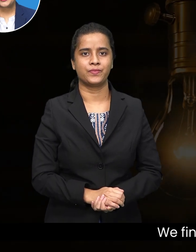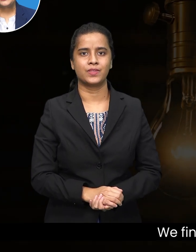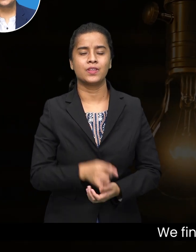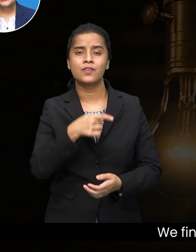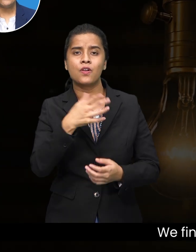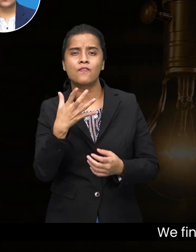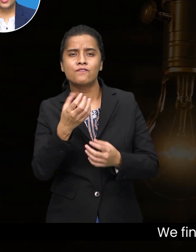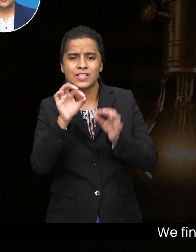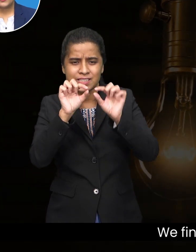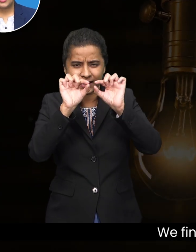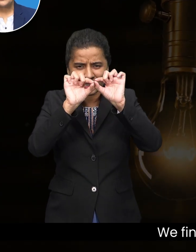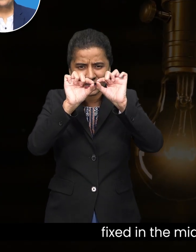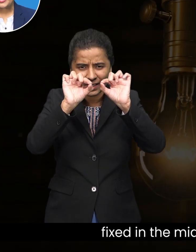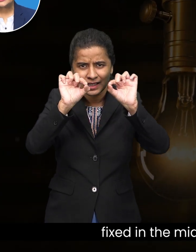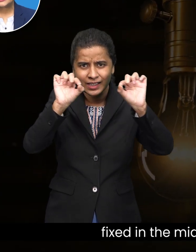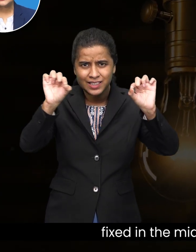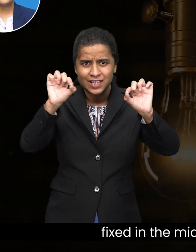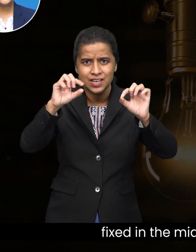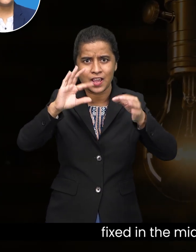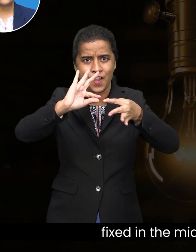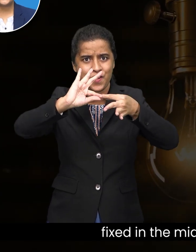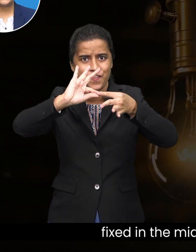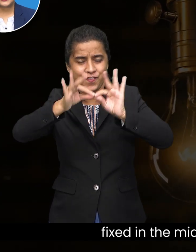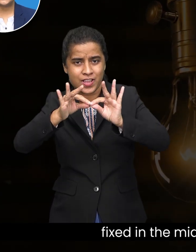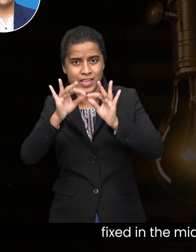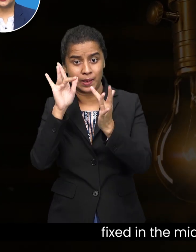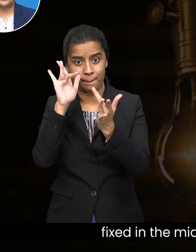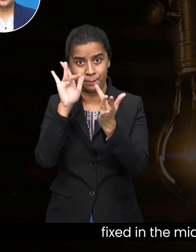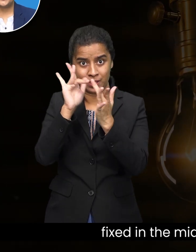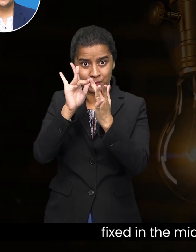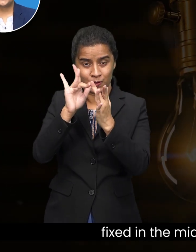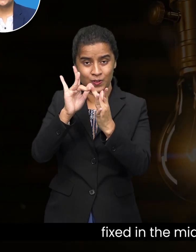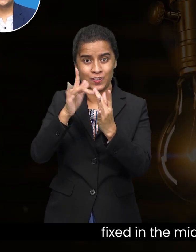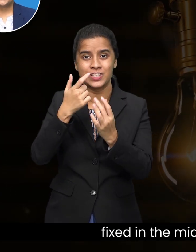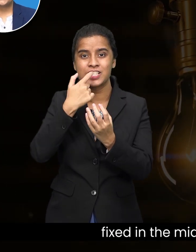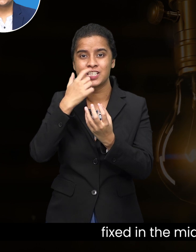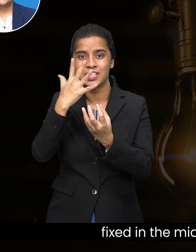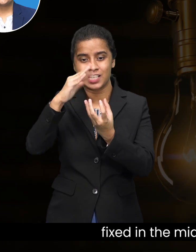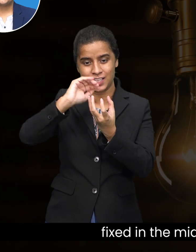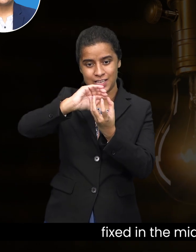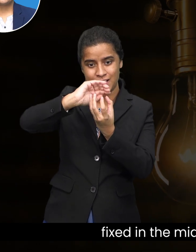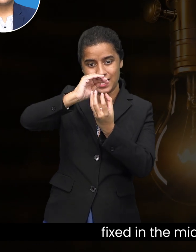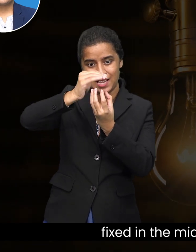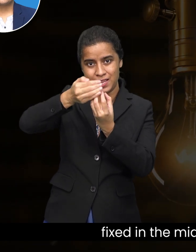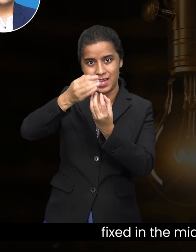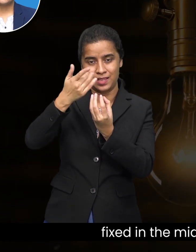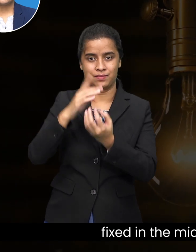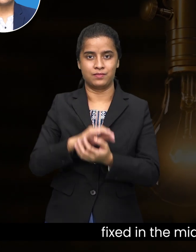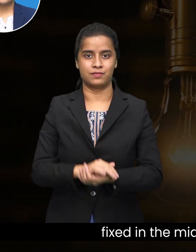We find a thin wire fixed in the middle of the glass bulb.